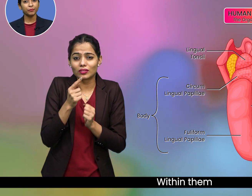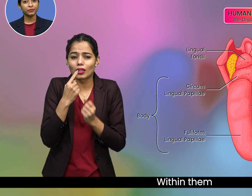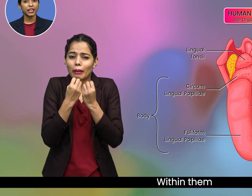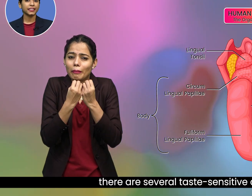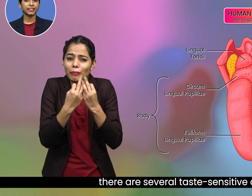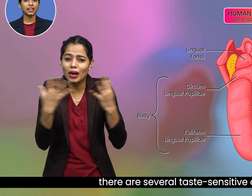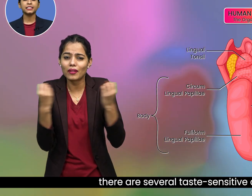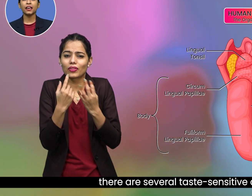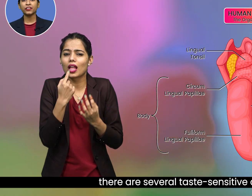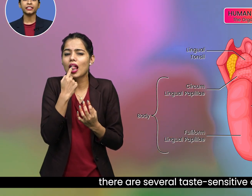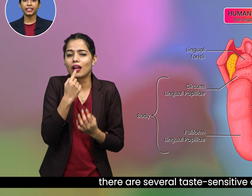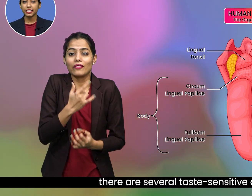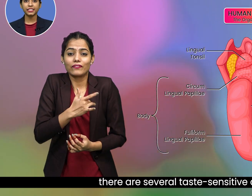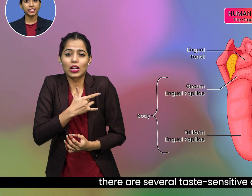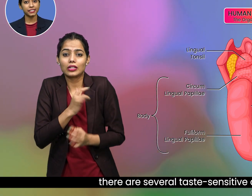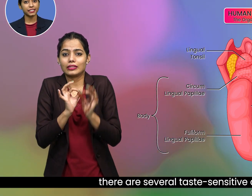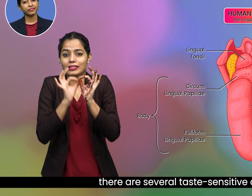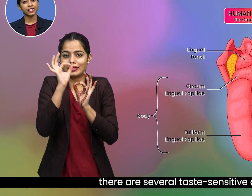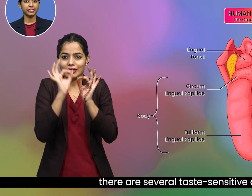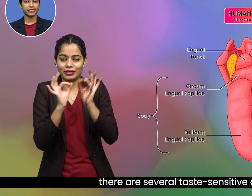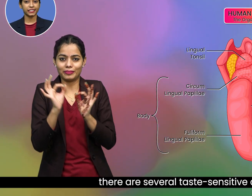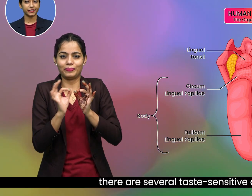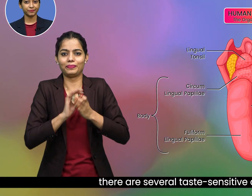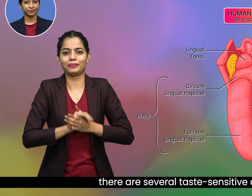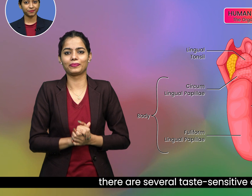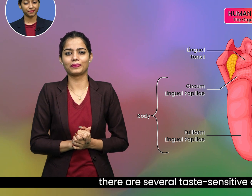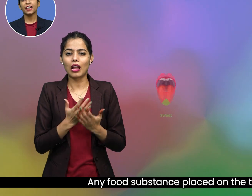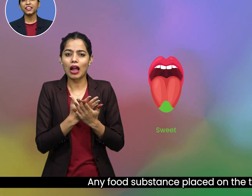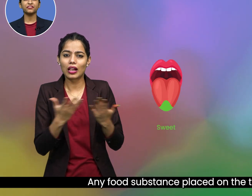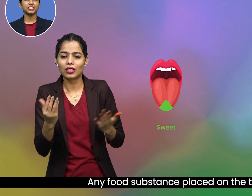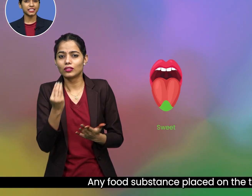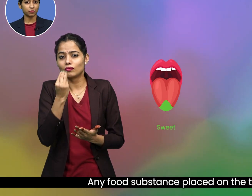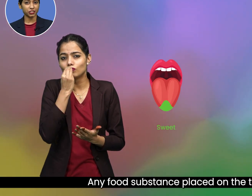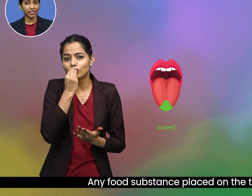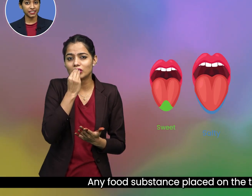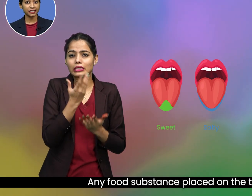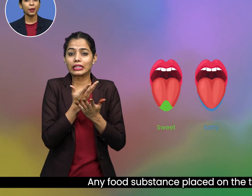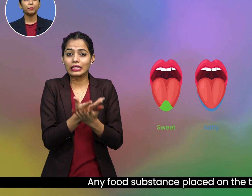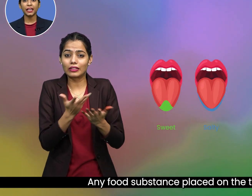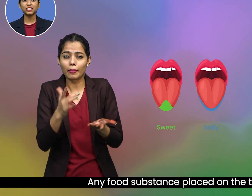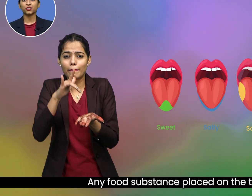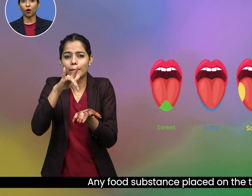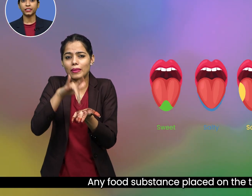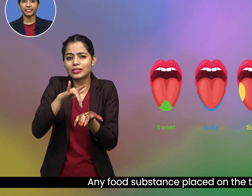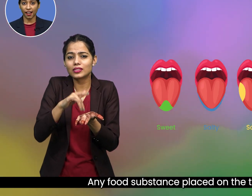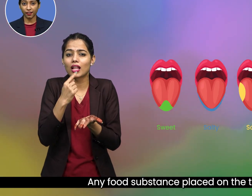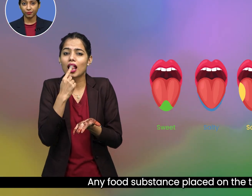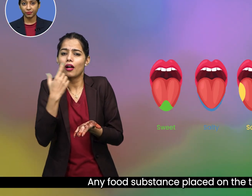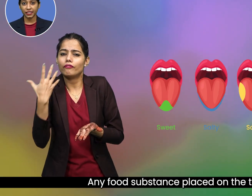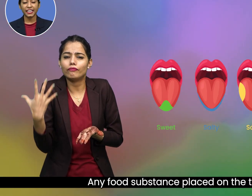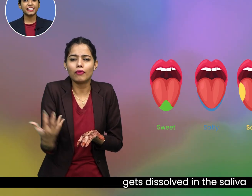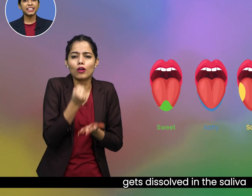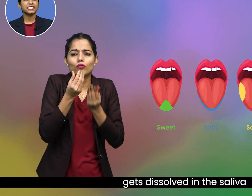Within them, there are several taste-sensitive cells. Any food substance placed on the